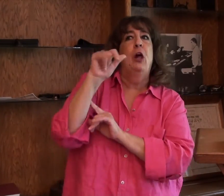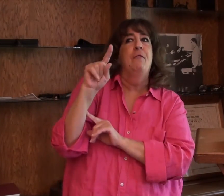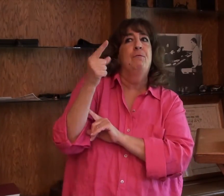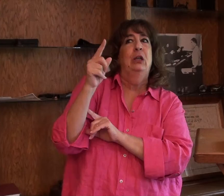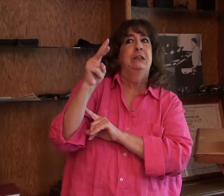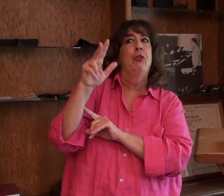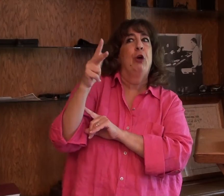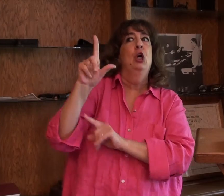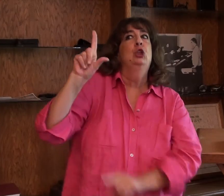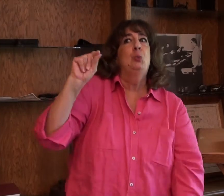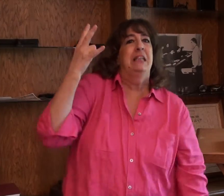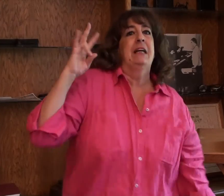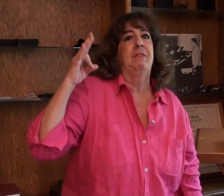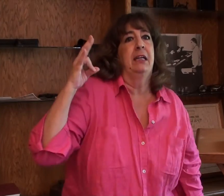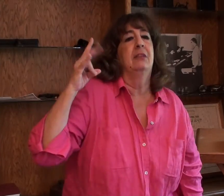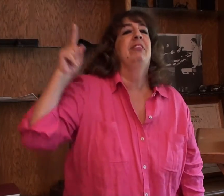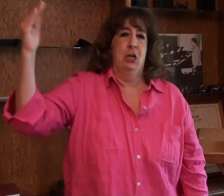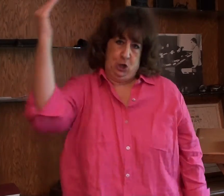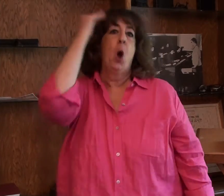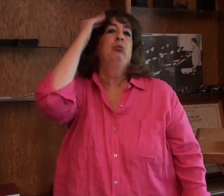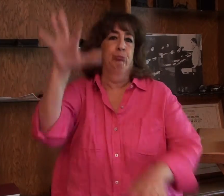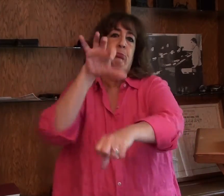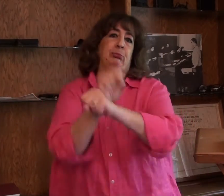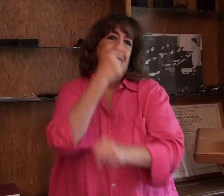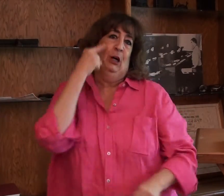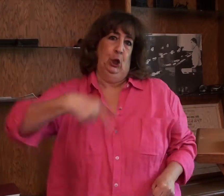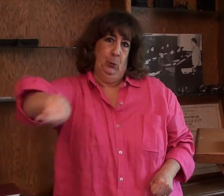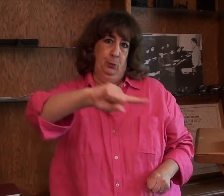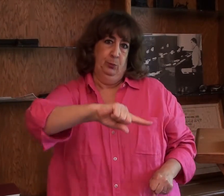Group, July 1st, 2nd, and 3rd,